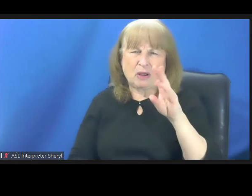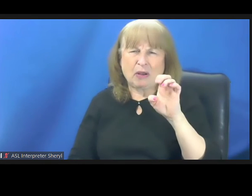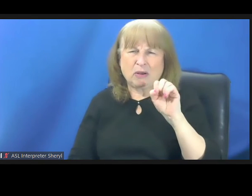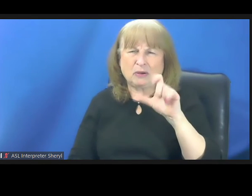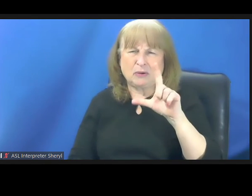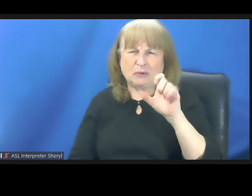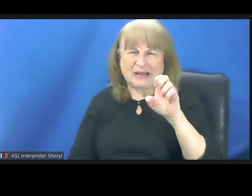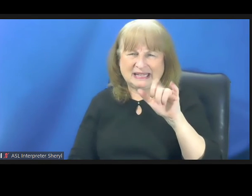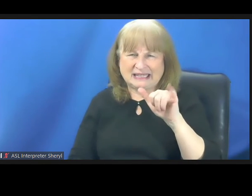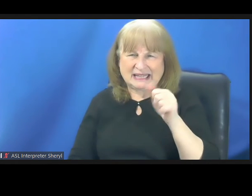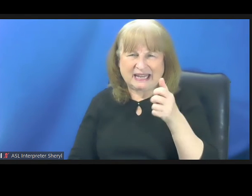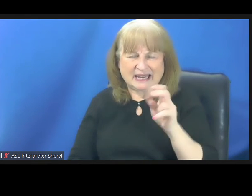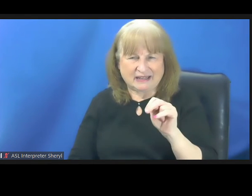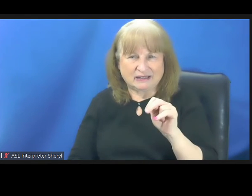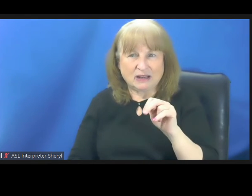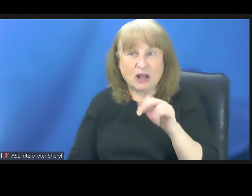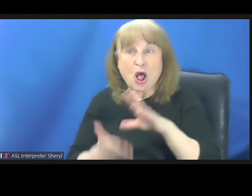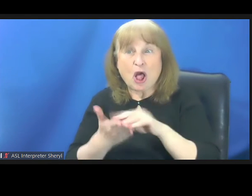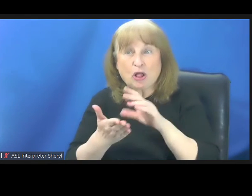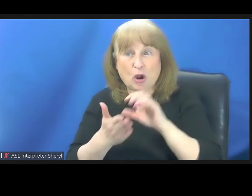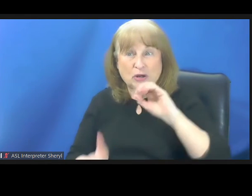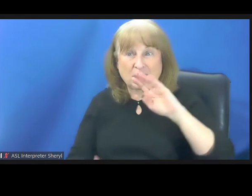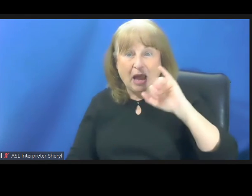learning objects